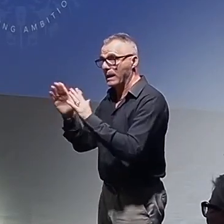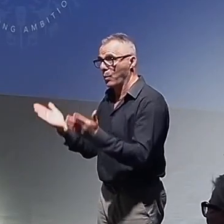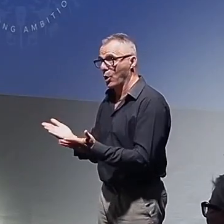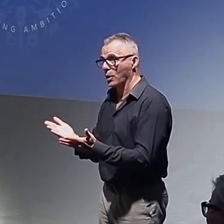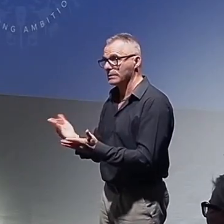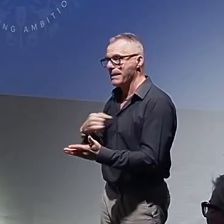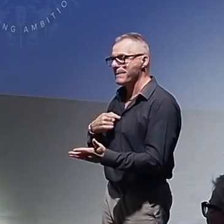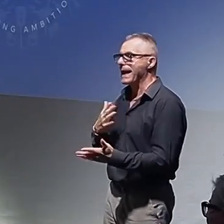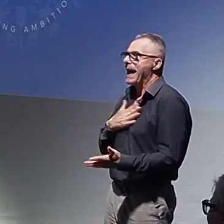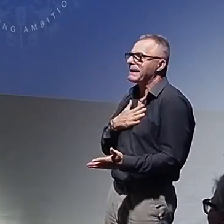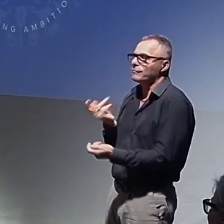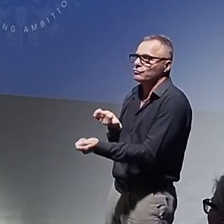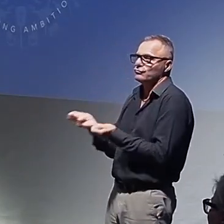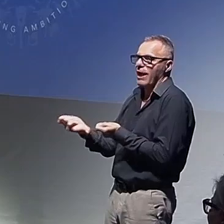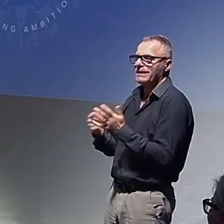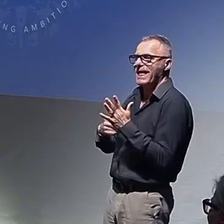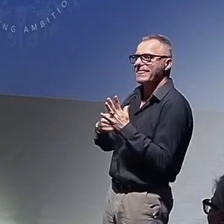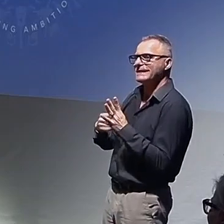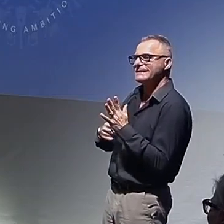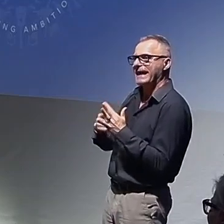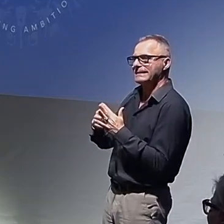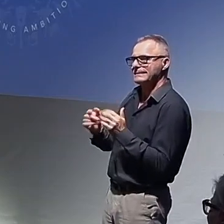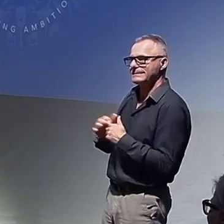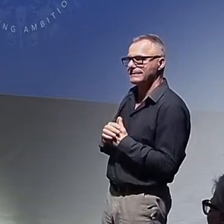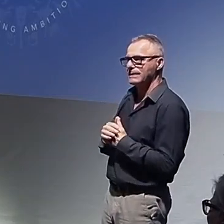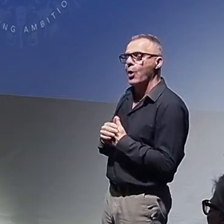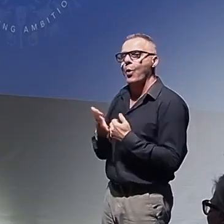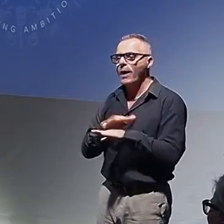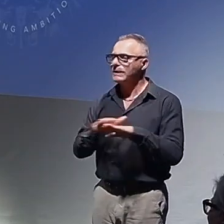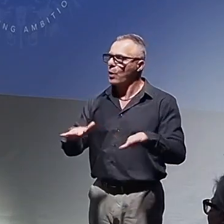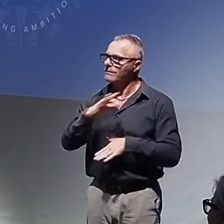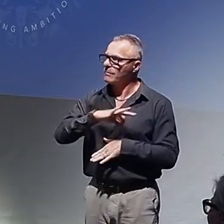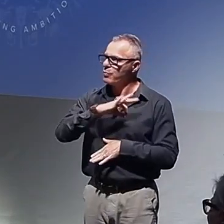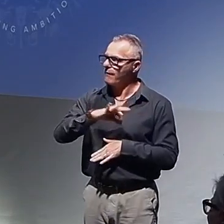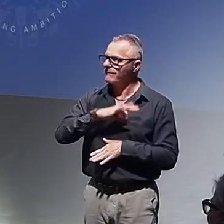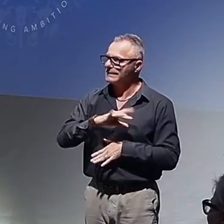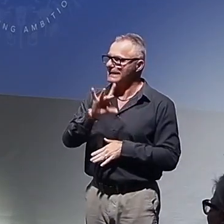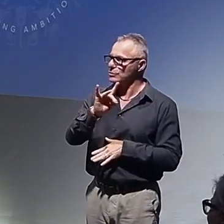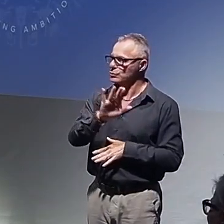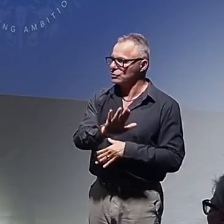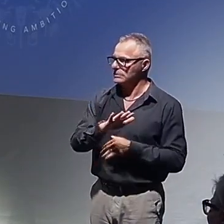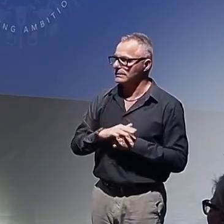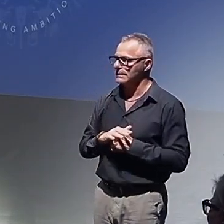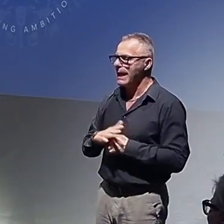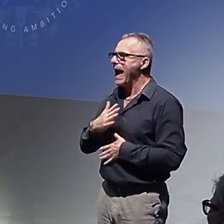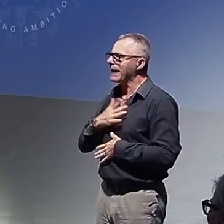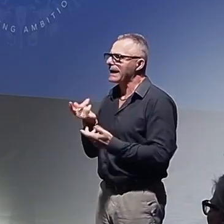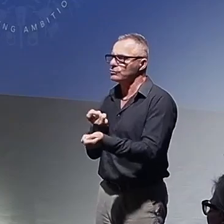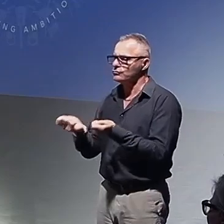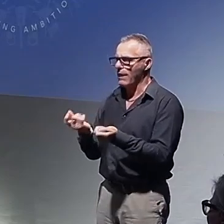I'm running the Tate. I would love to run a not-for-profit institution, although they do make a profit, but I'd love to run a space